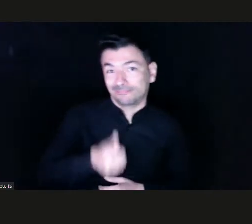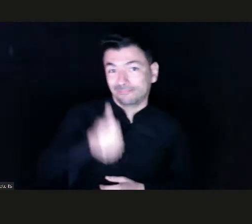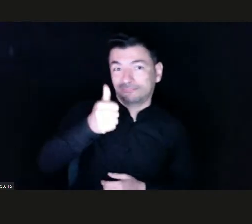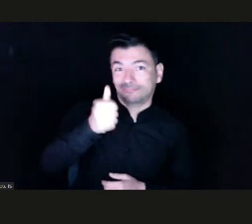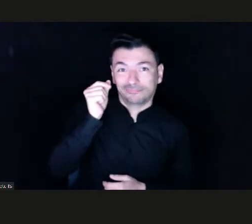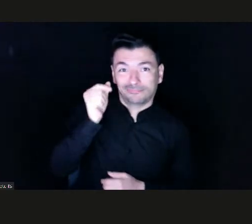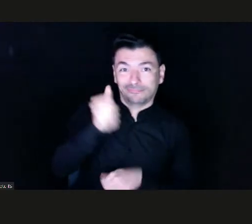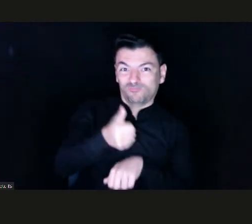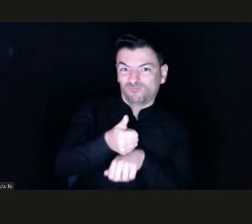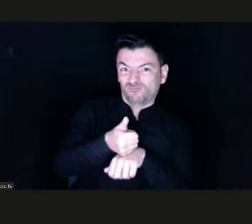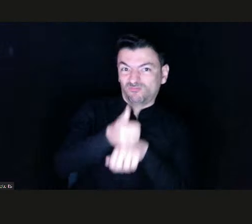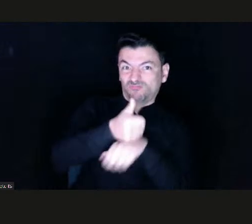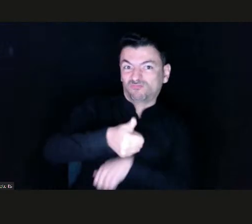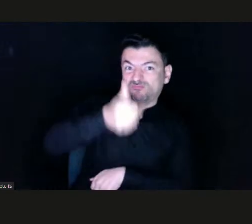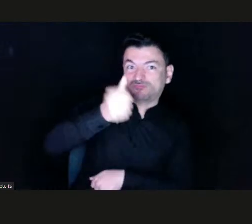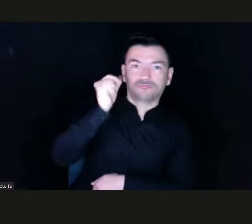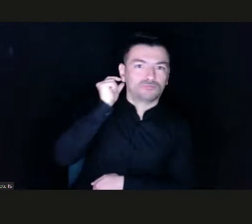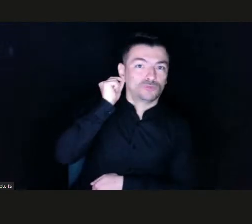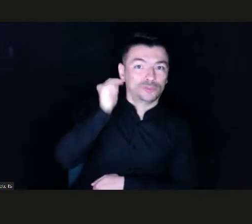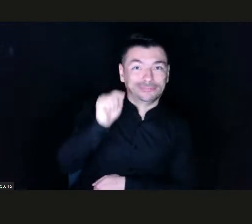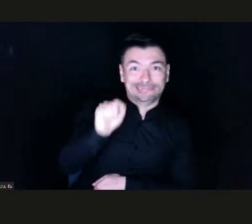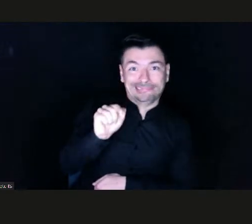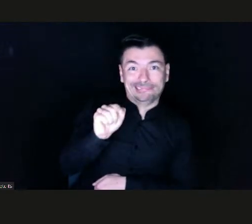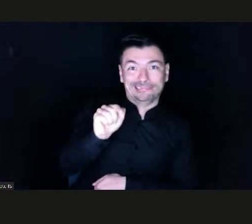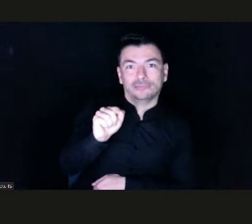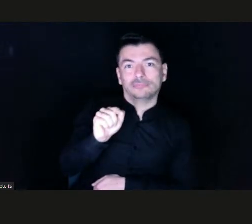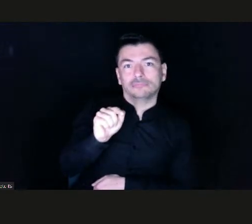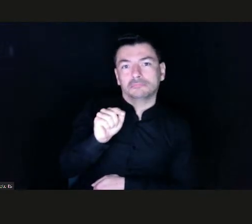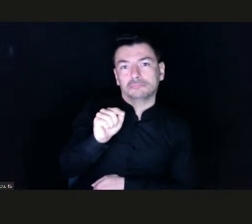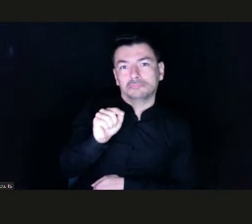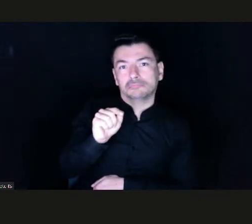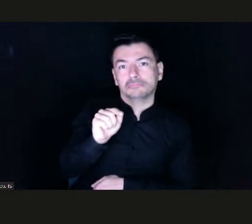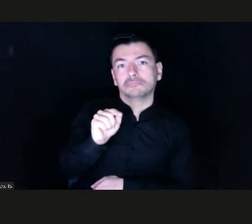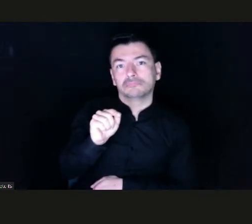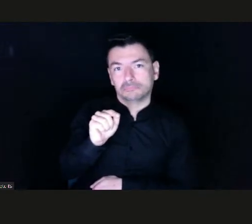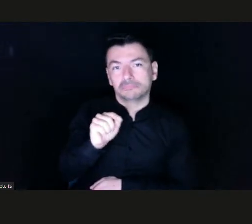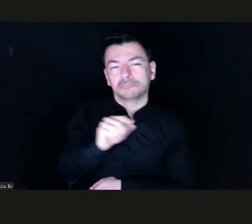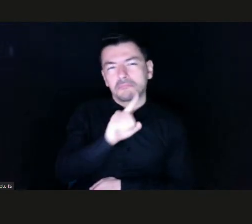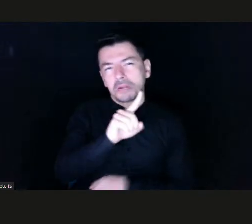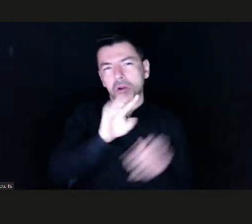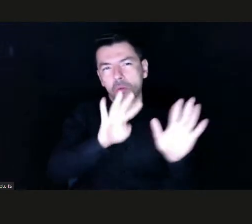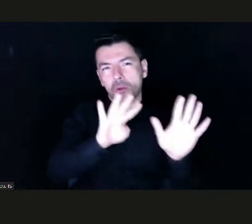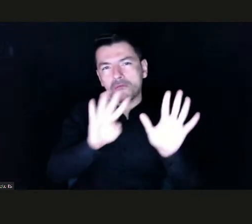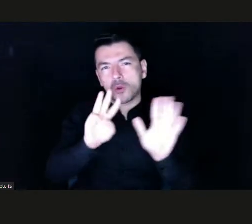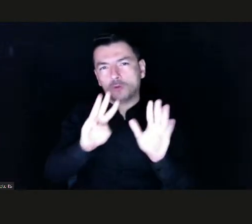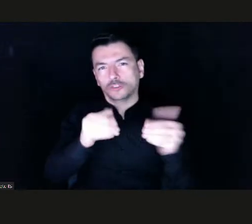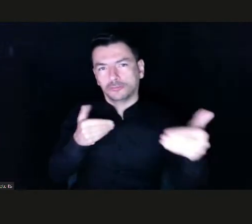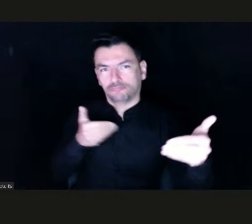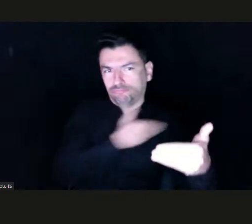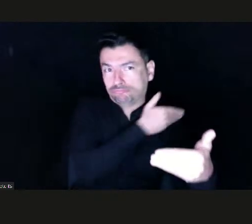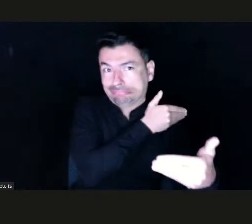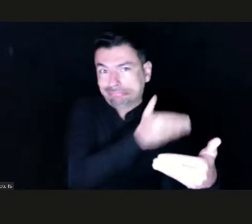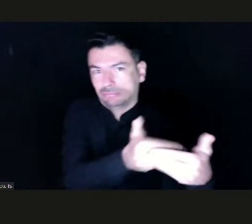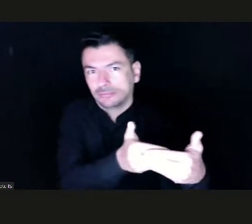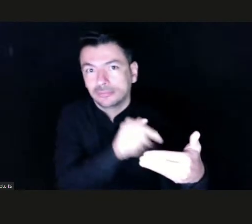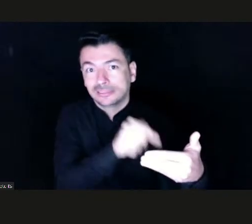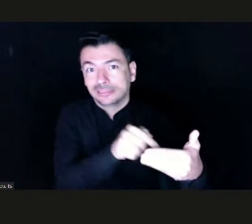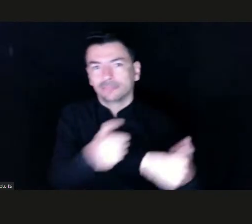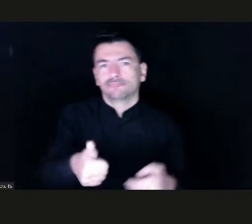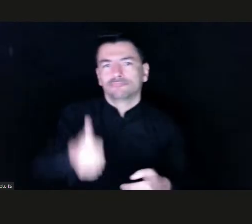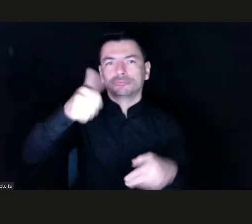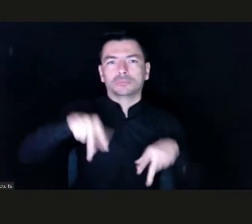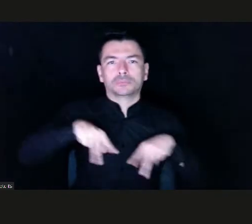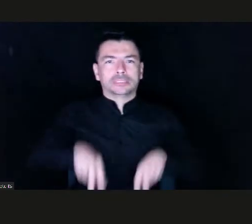Minister Coordinator of Economic and Social Affairs, and Deputy Finance Minister. Without further ado, let us